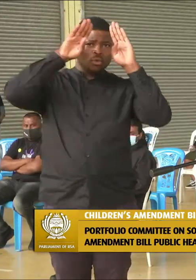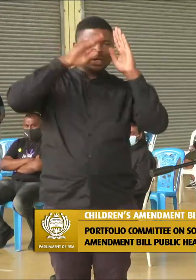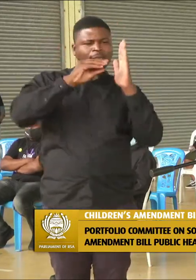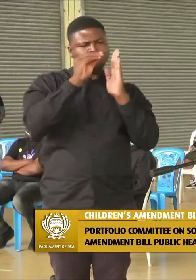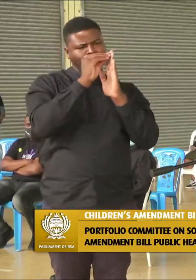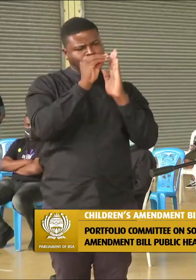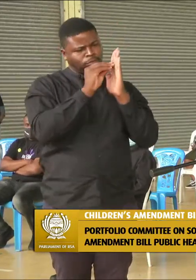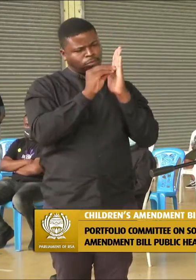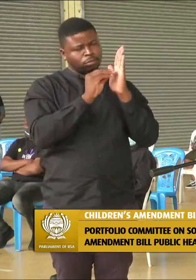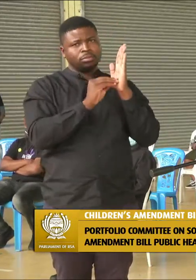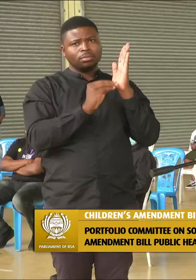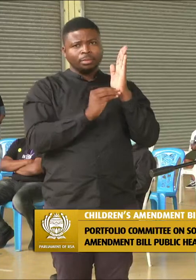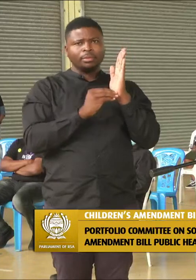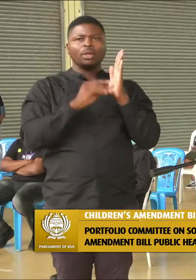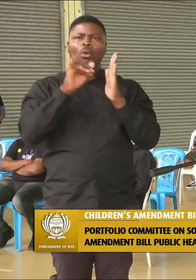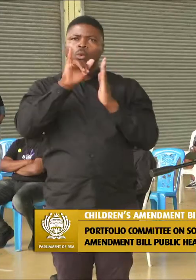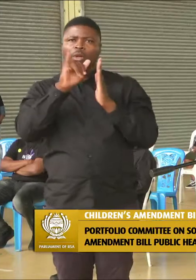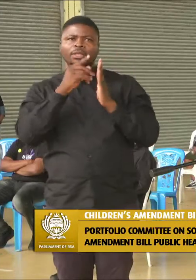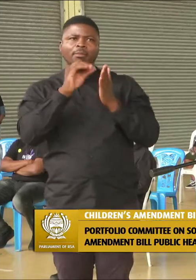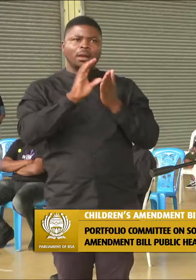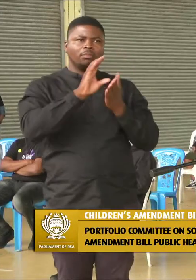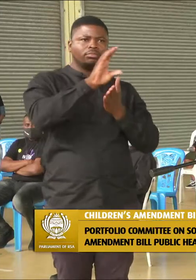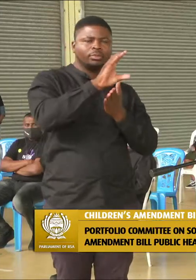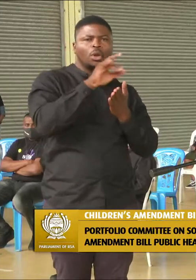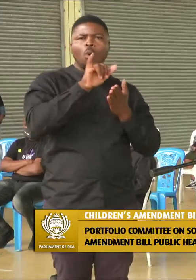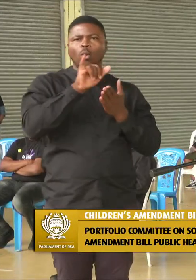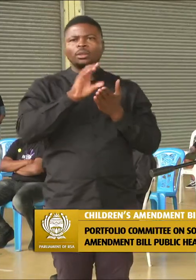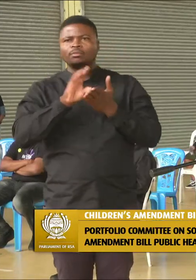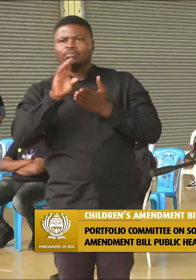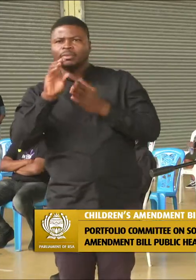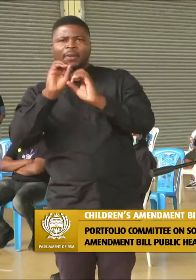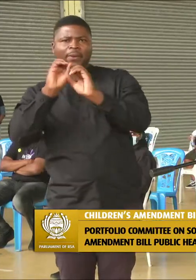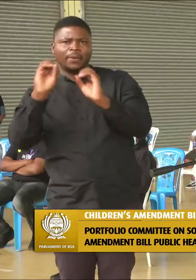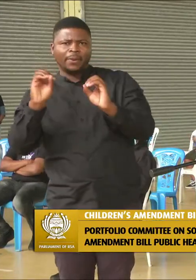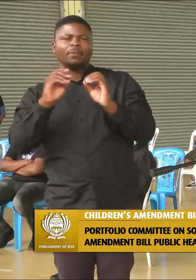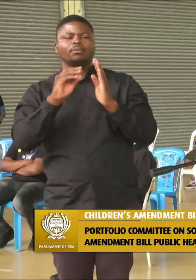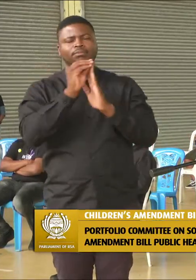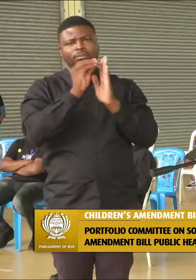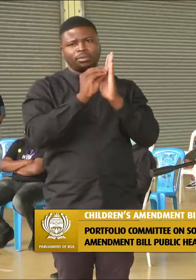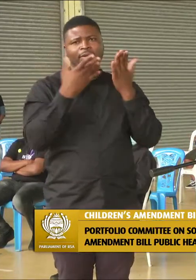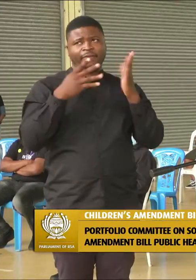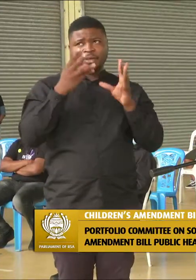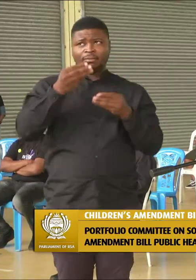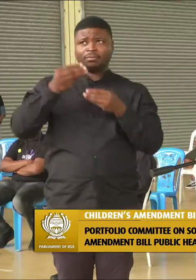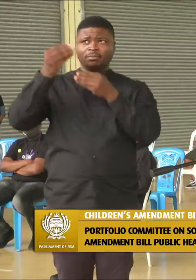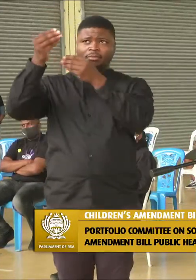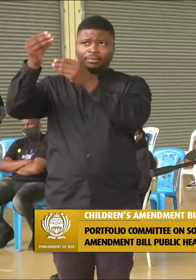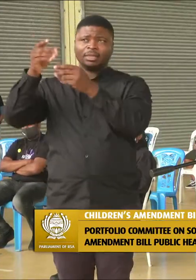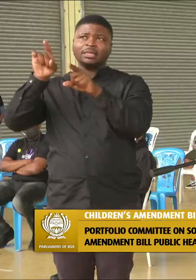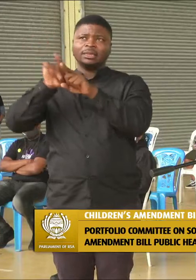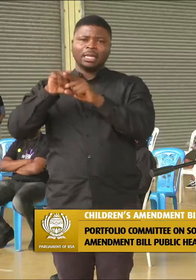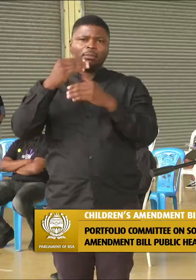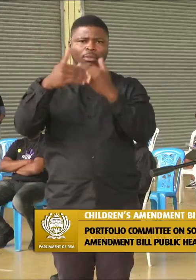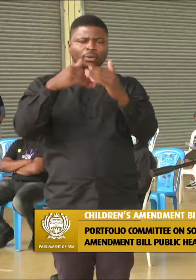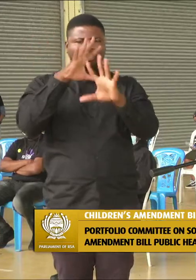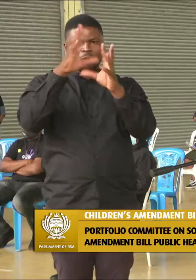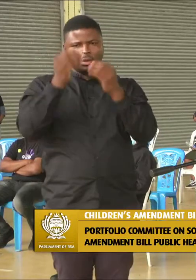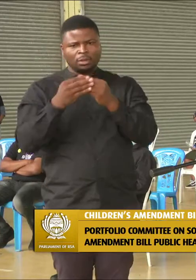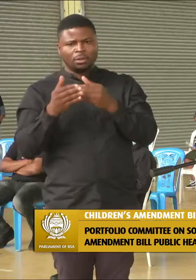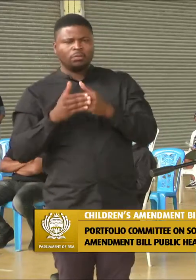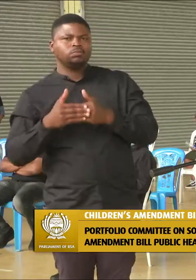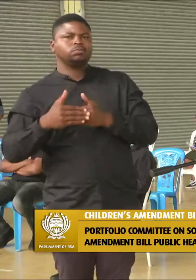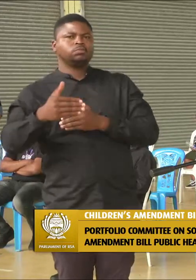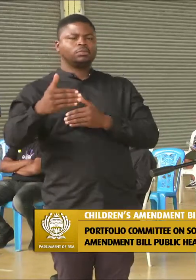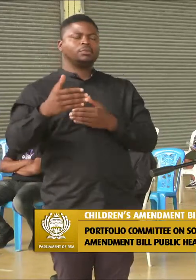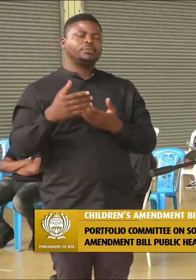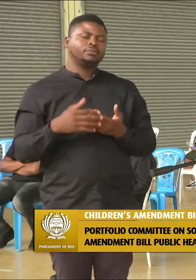unfunded, so that they are able to plan how they will take the process forward. Manje sesidlulisele yonke